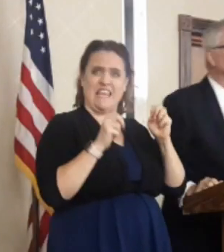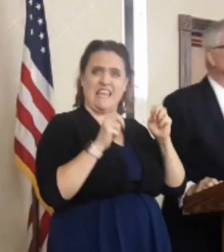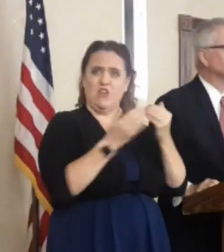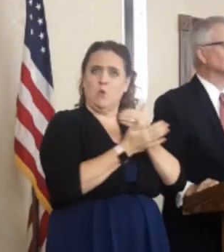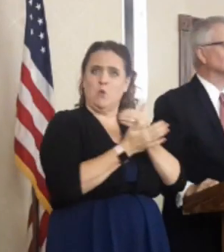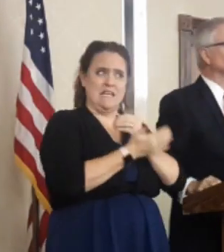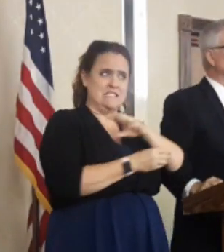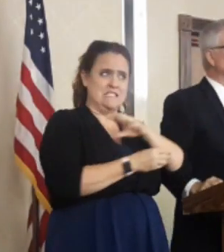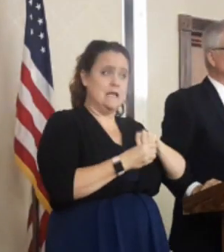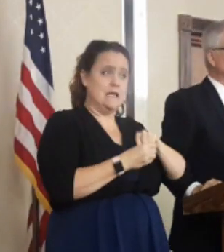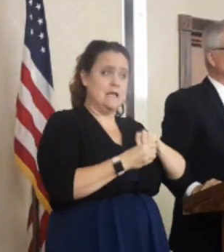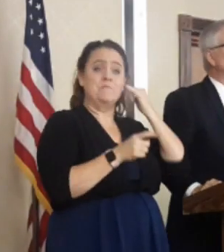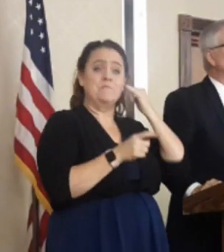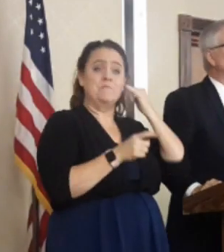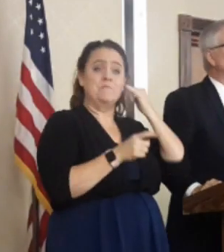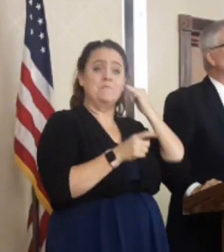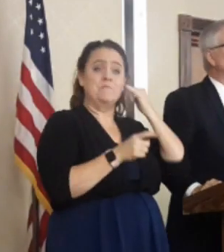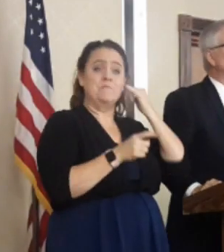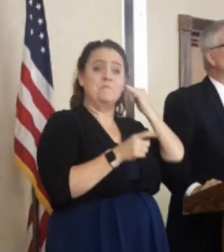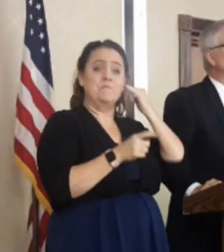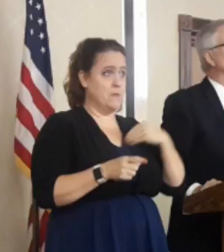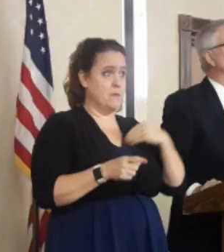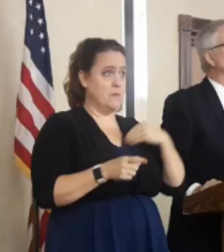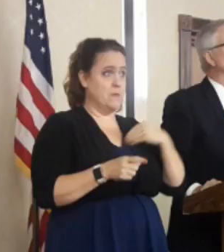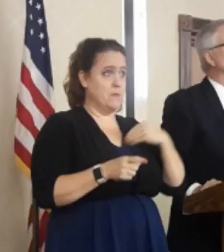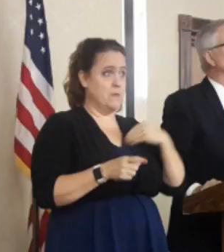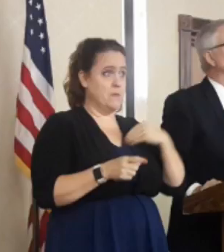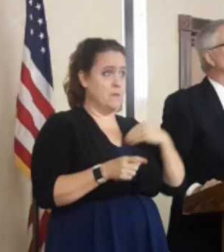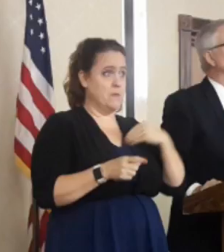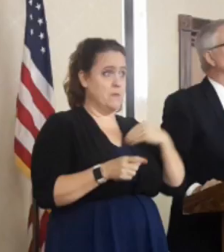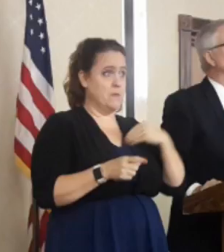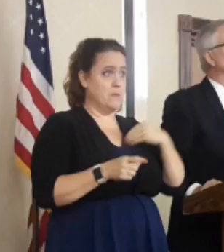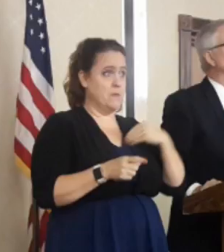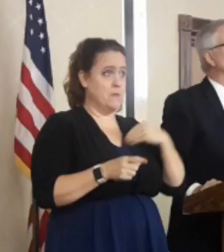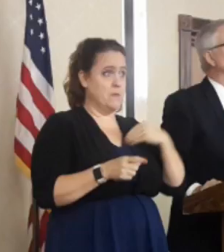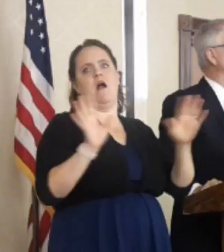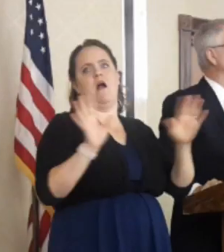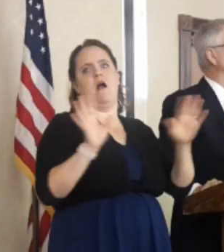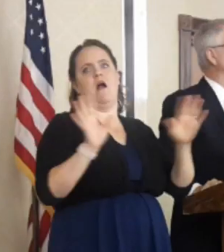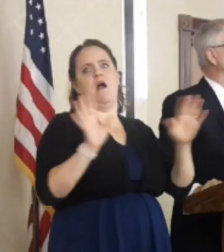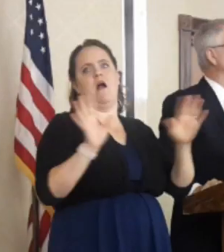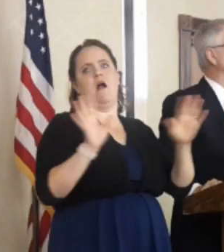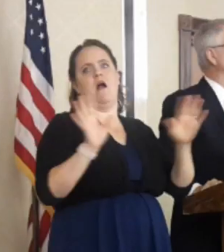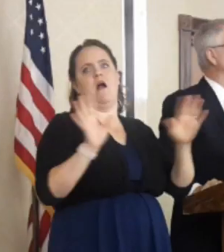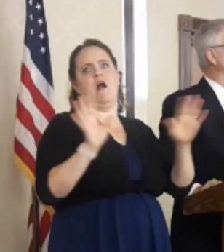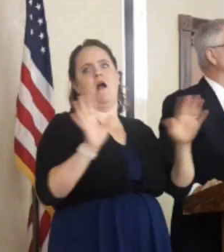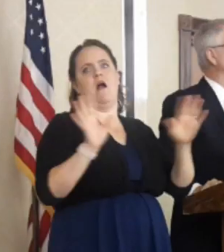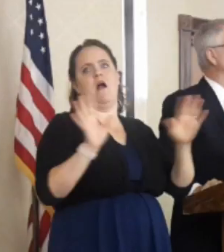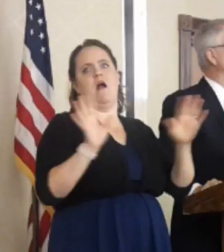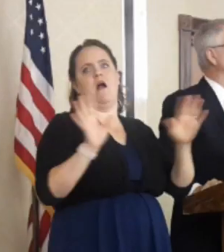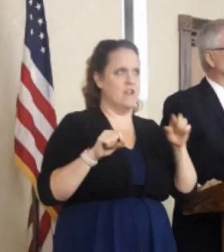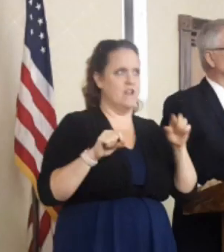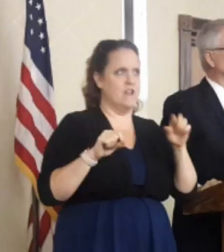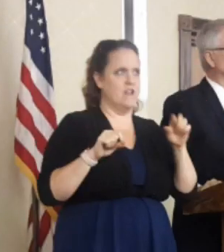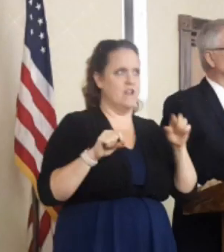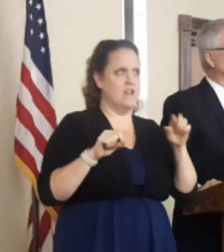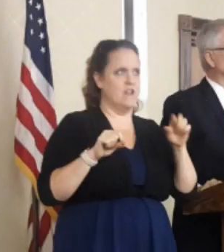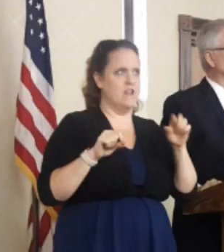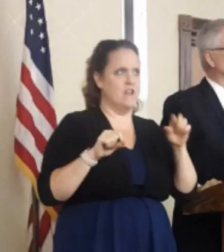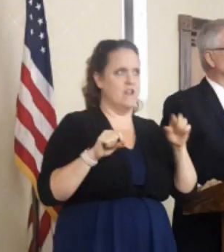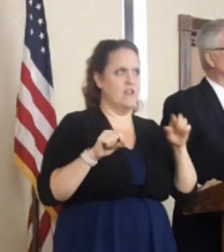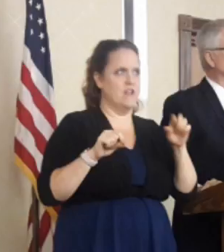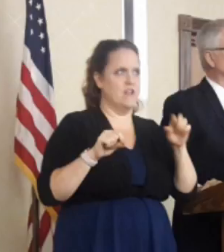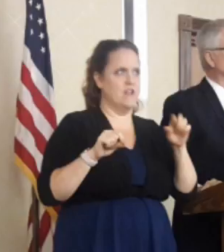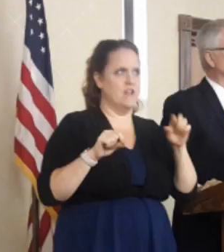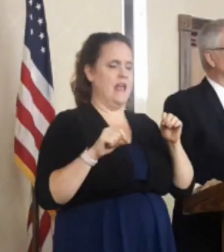not a member of the Grassroots Club Committee, obviously pick up the card that's on your table. And let's make this thing, without a Grassroots Club Committee, let's make this